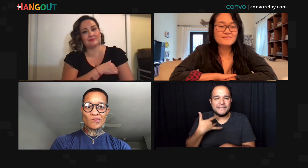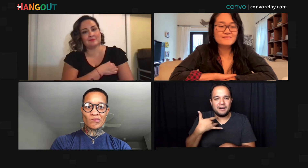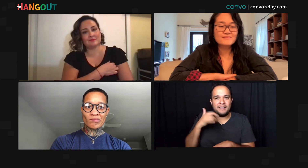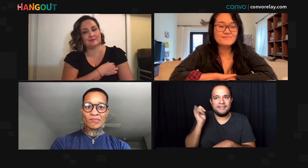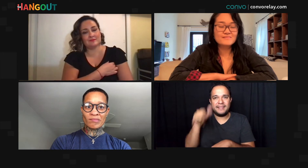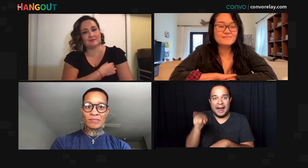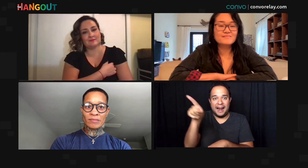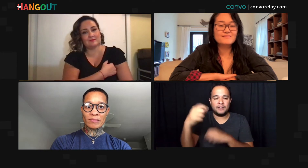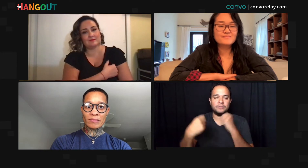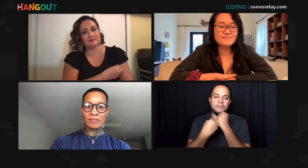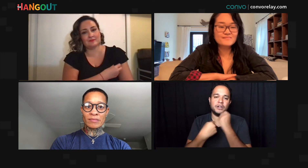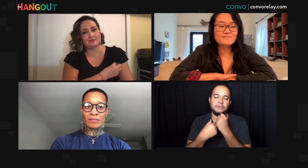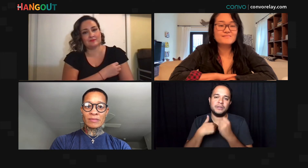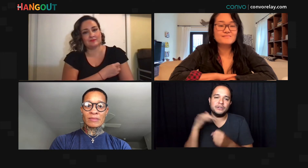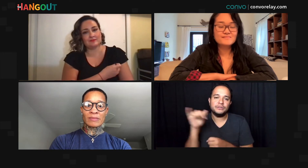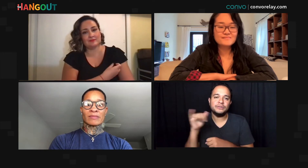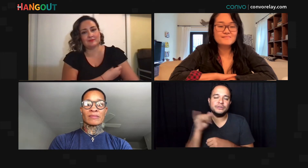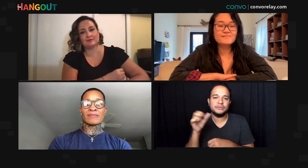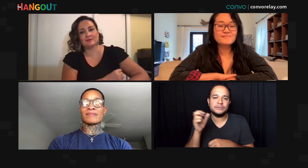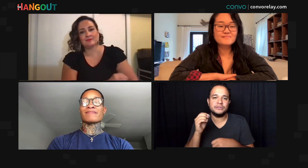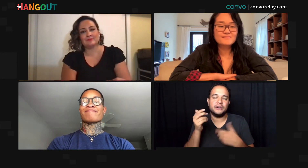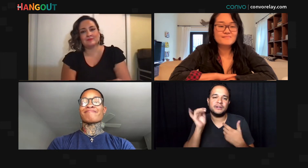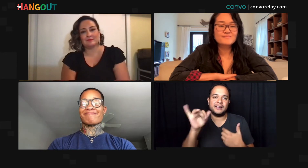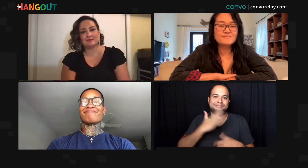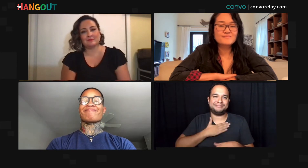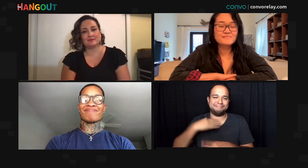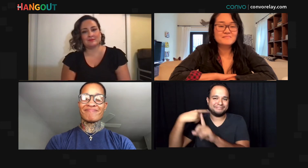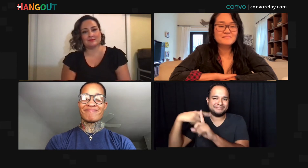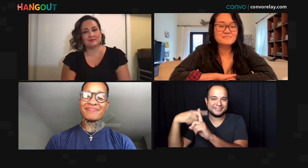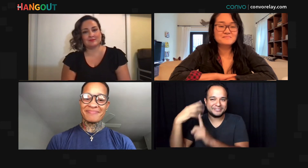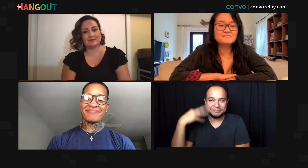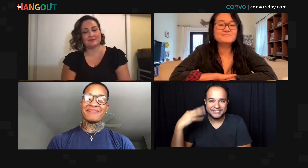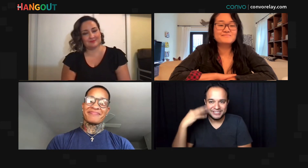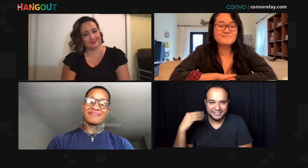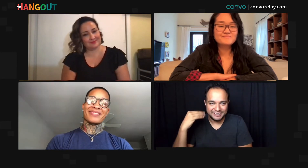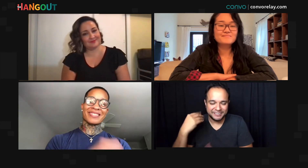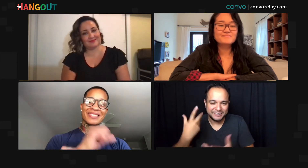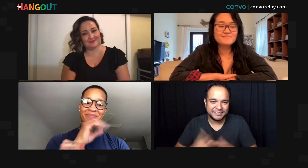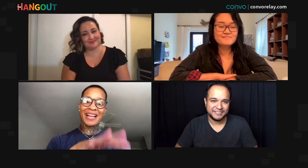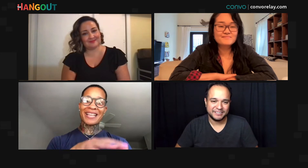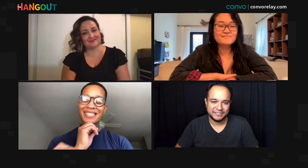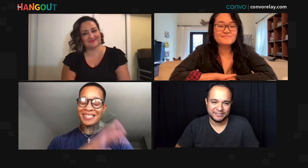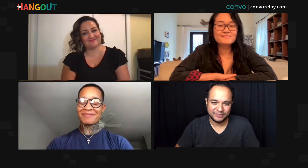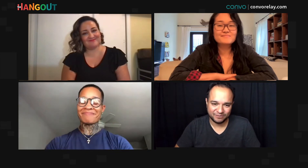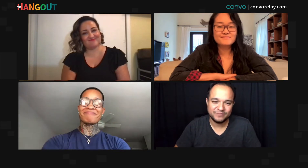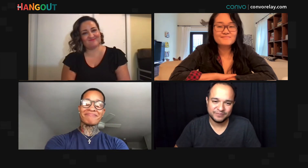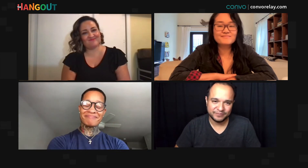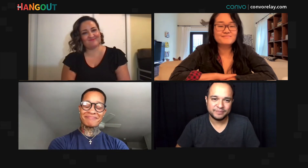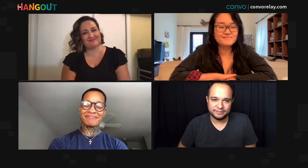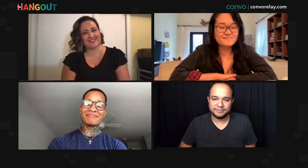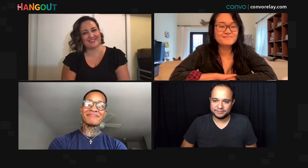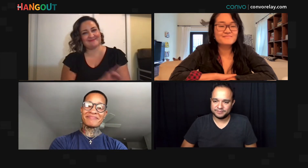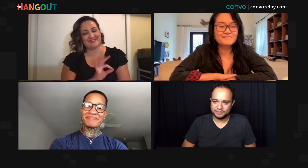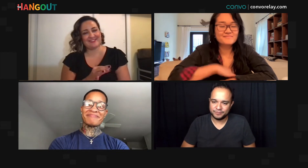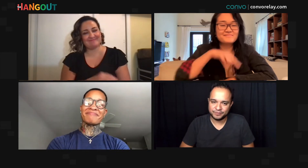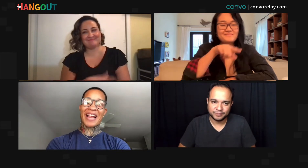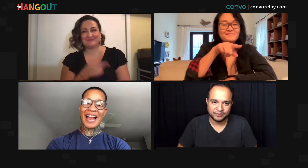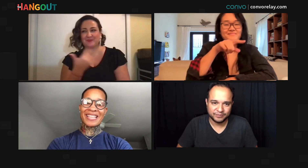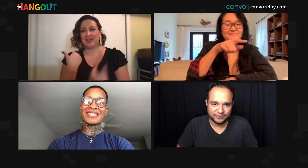of them self-identified as gay or lesbian, and they really supported me. And I had a really positive experience there. You're very